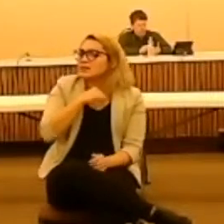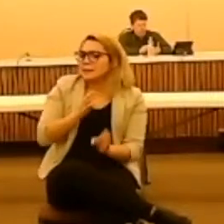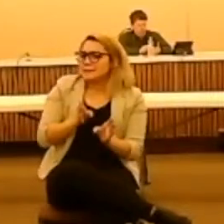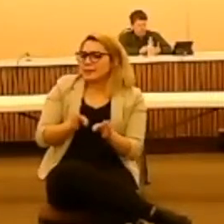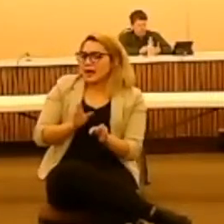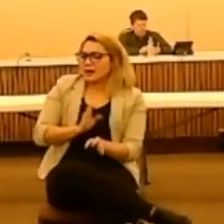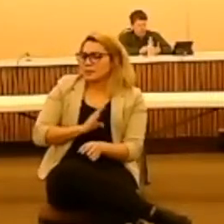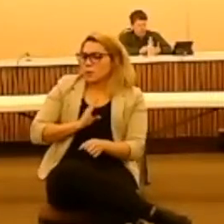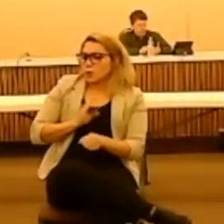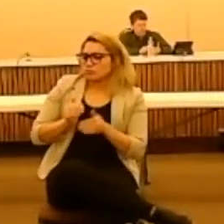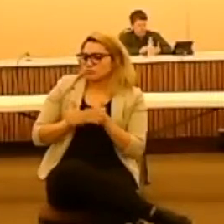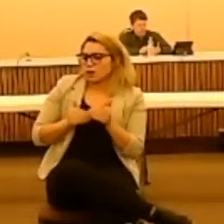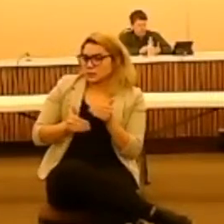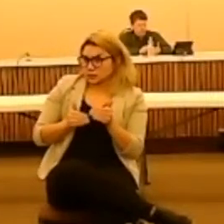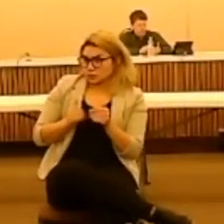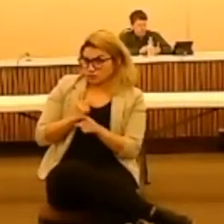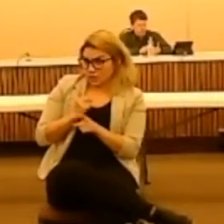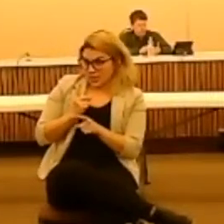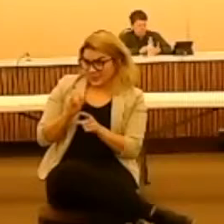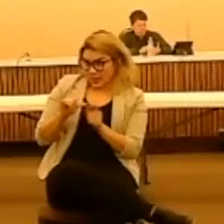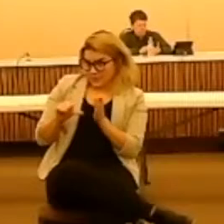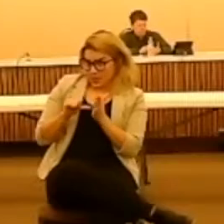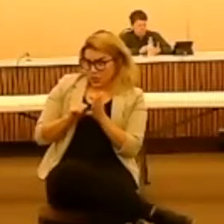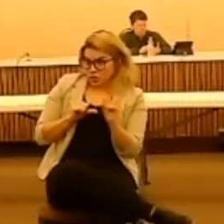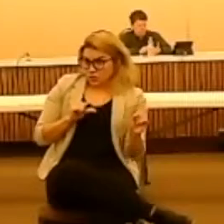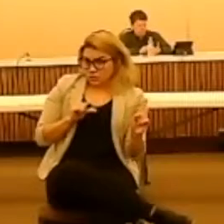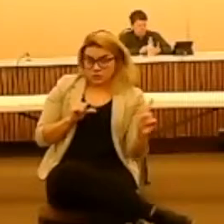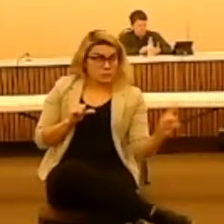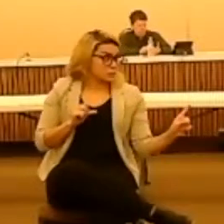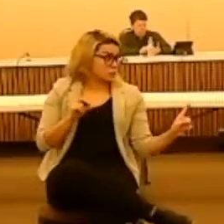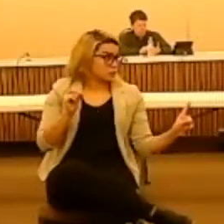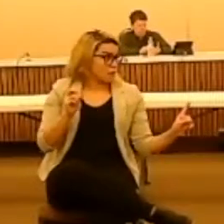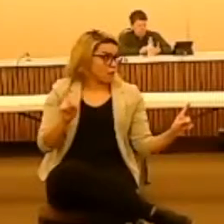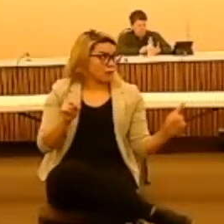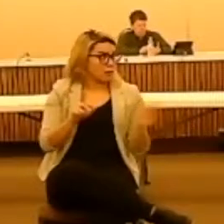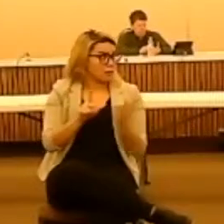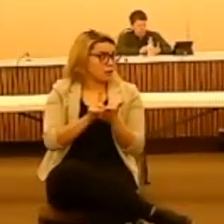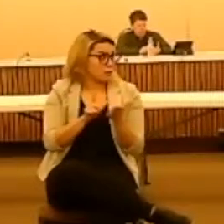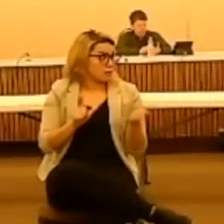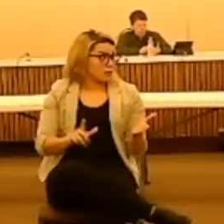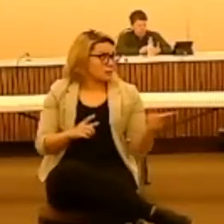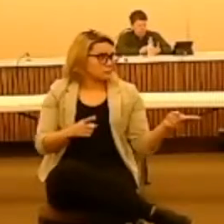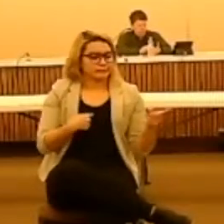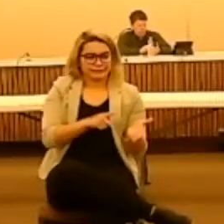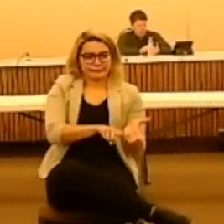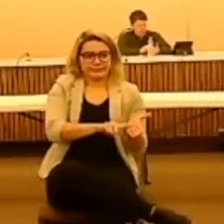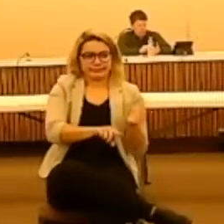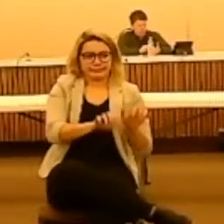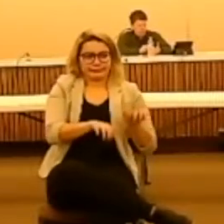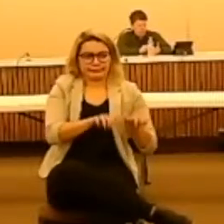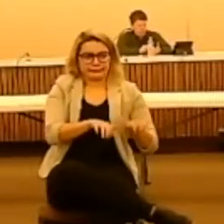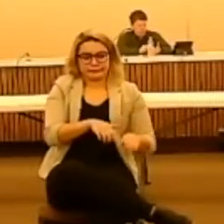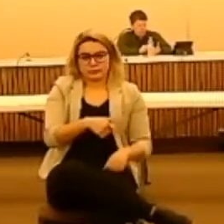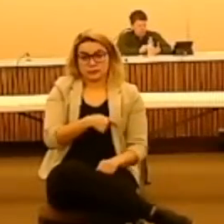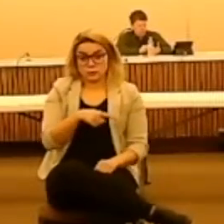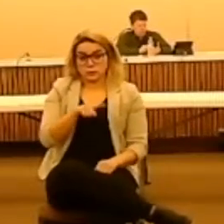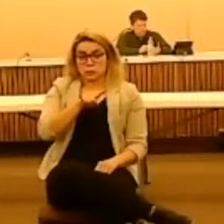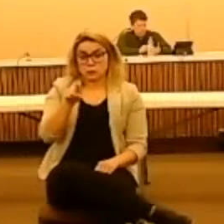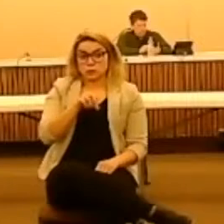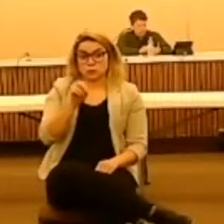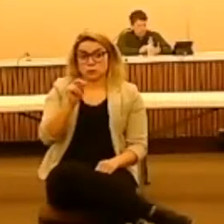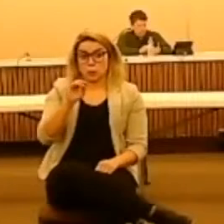board process, right? Do you remember, Don? Yeah, let me see. And that's under zoning?